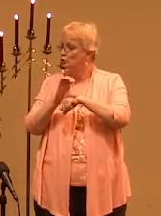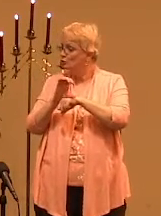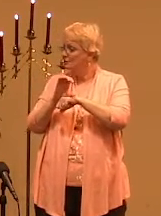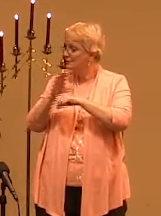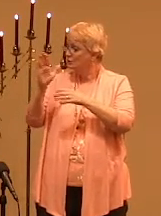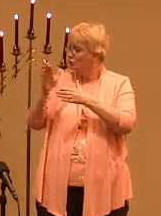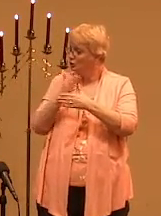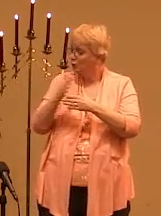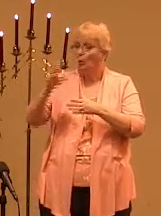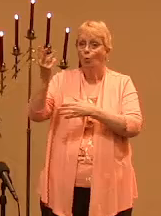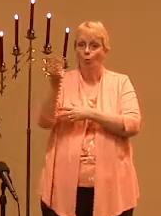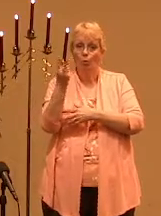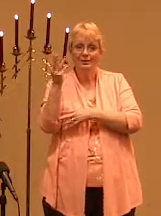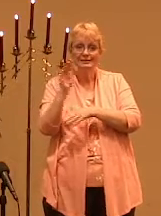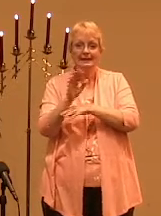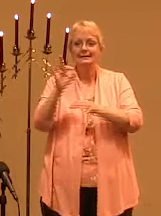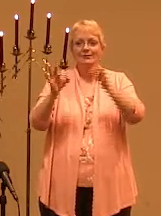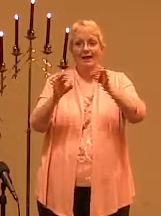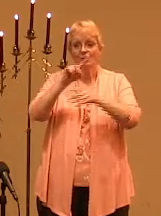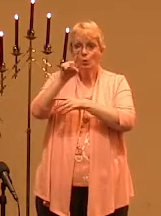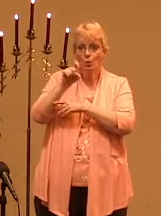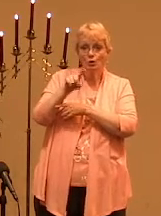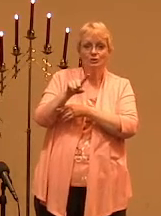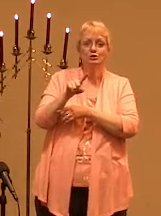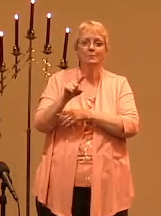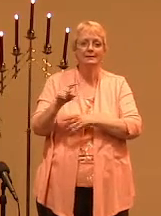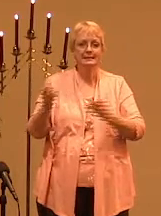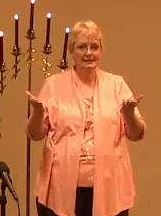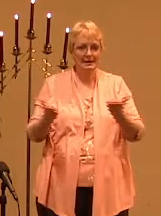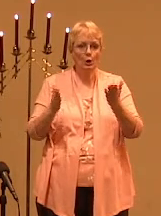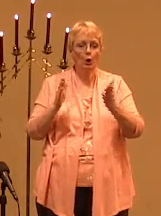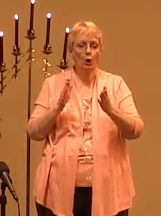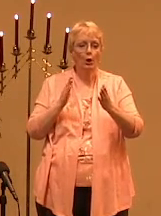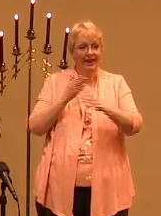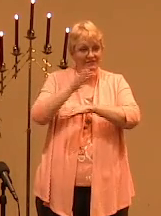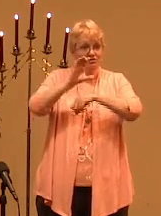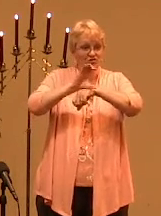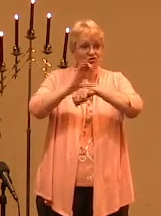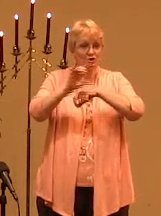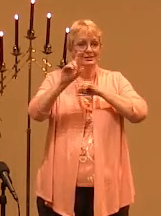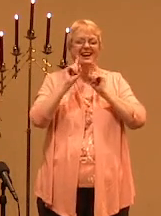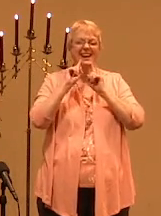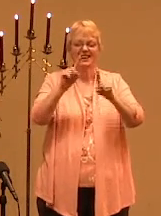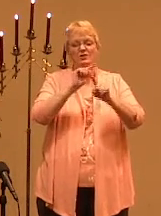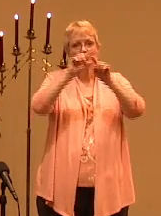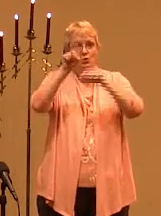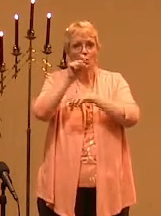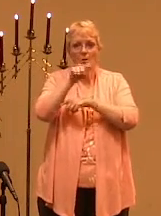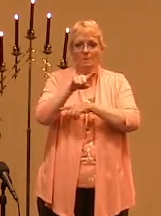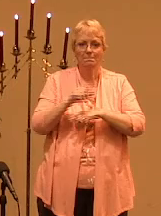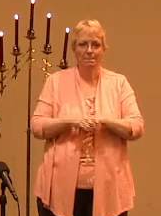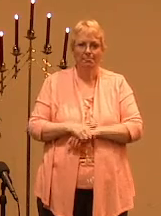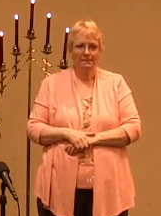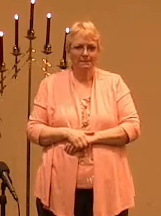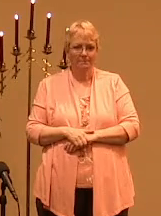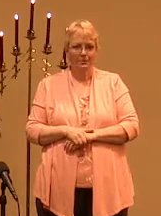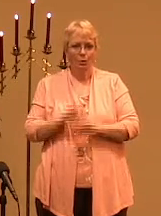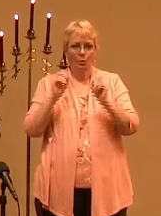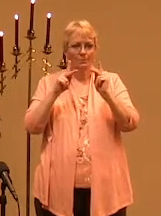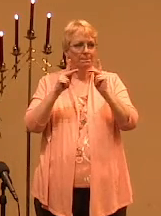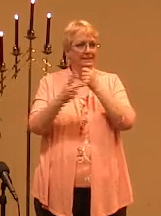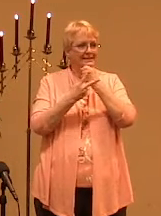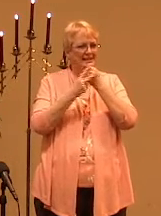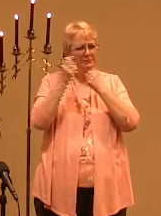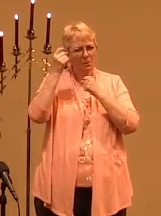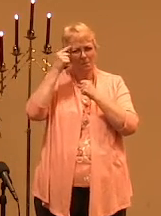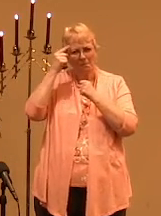also sharing Wednesday night. If you have any questions, I'm sure she'll be around after the service too. And I know how to get a hold of her or Wendy. So keep that in